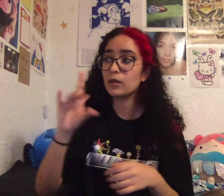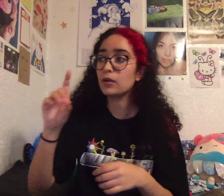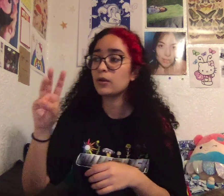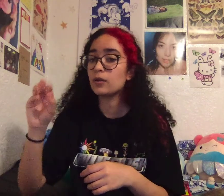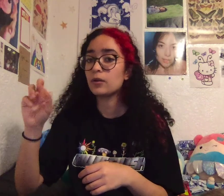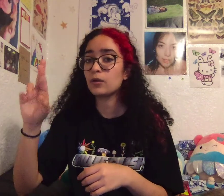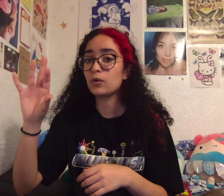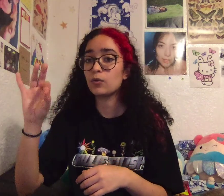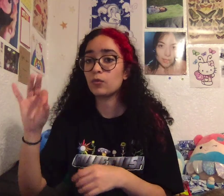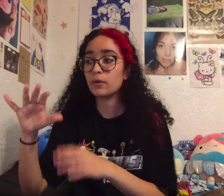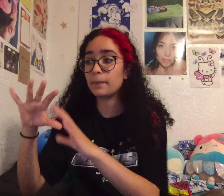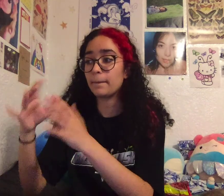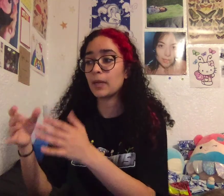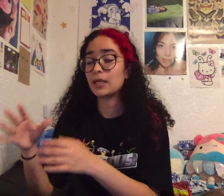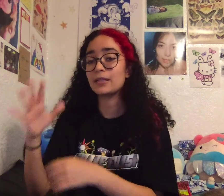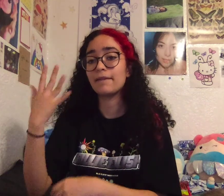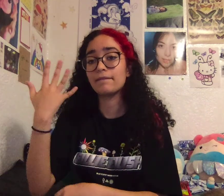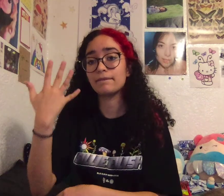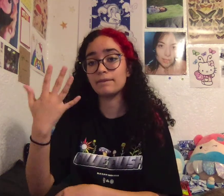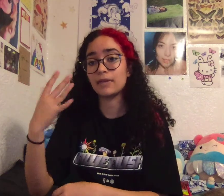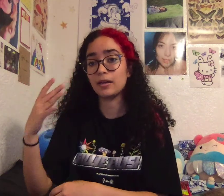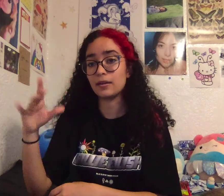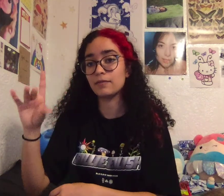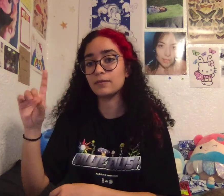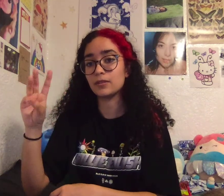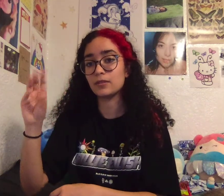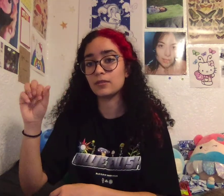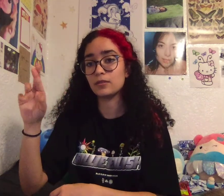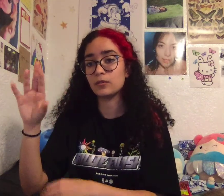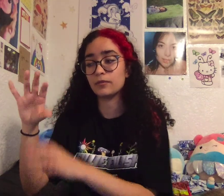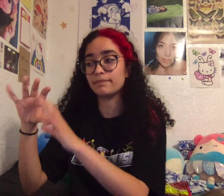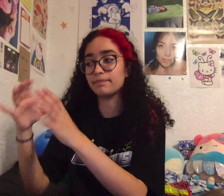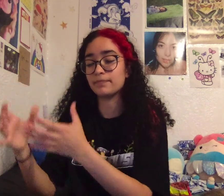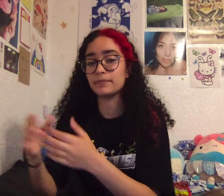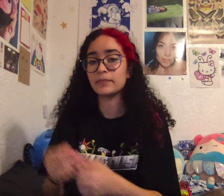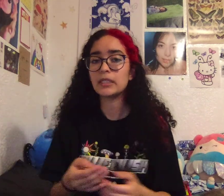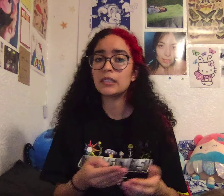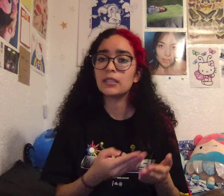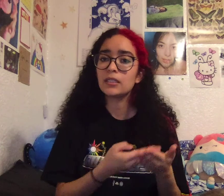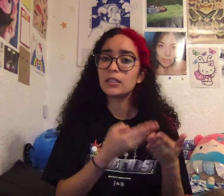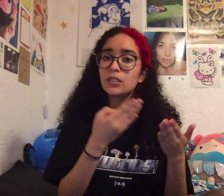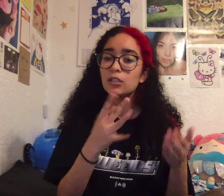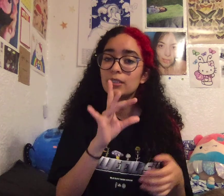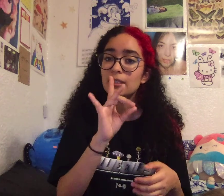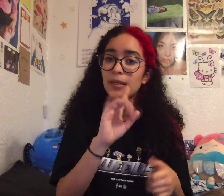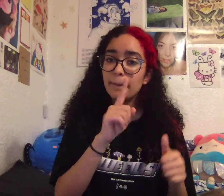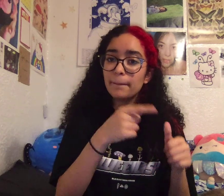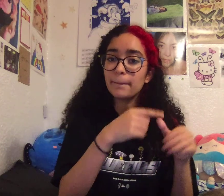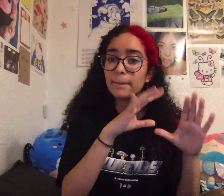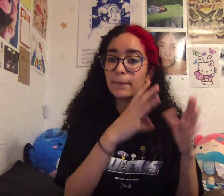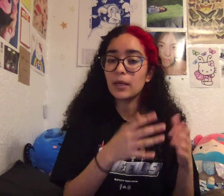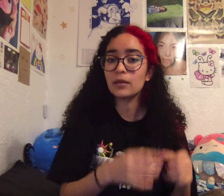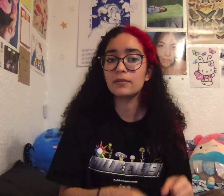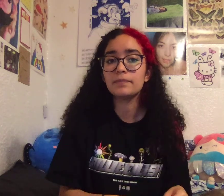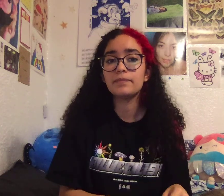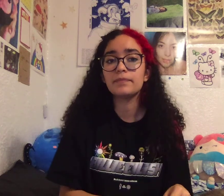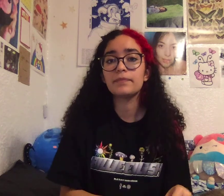5 dwarf planets. And here are all 8 primary planets. They're familiar friends now. Mercury, Venus,